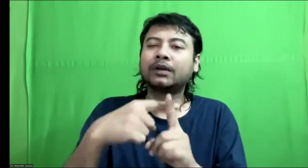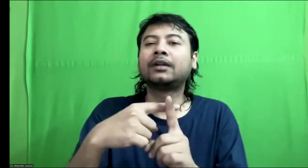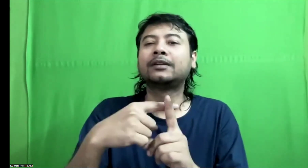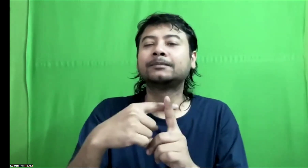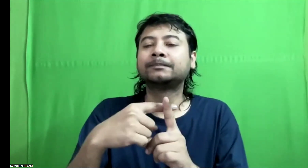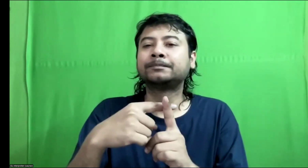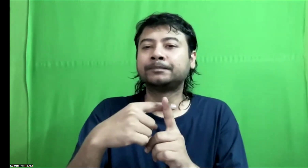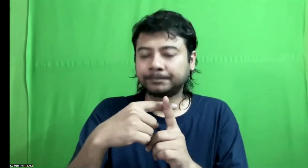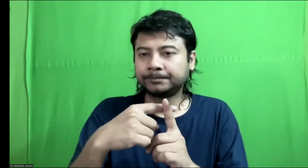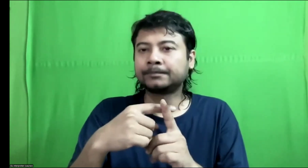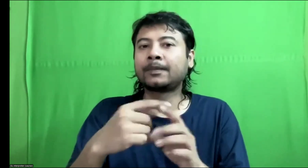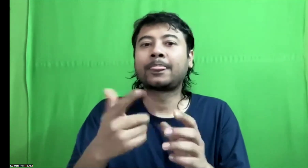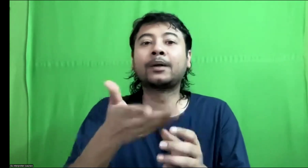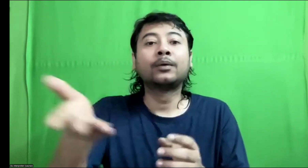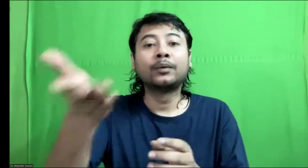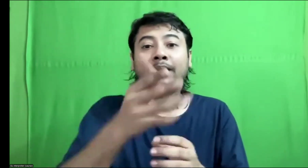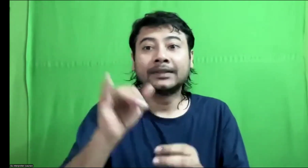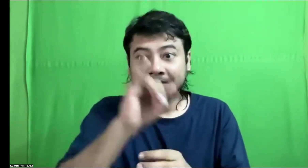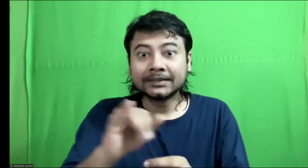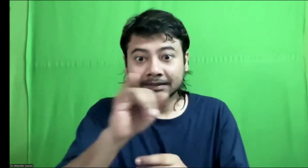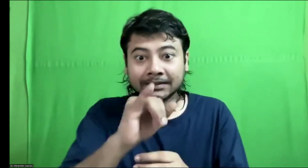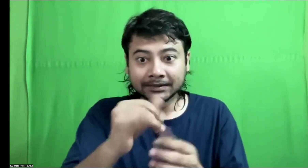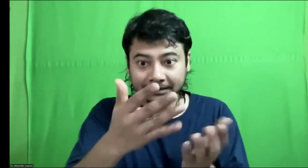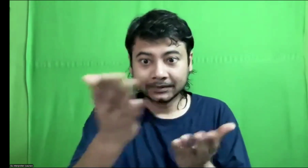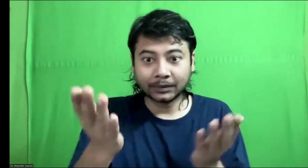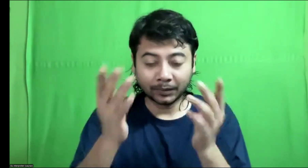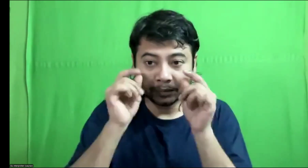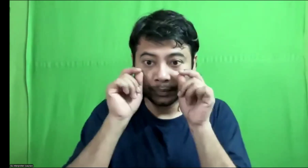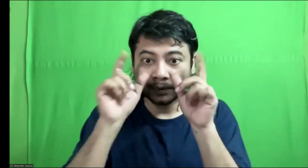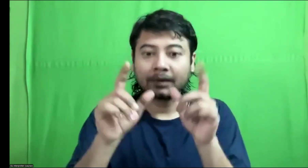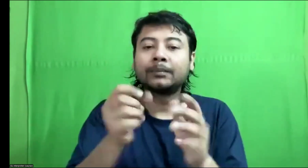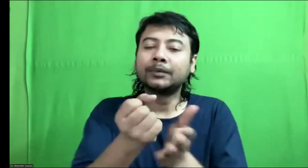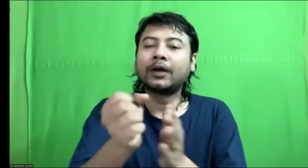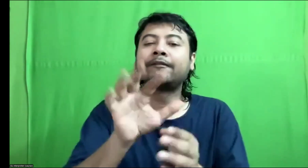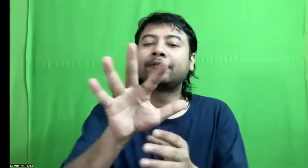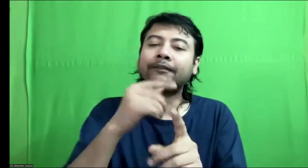try to get up little early than what you usually do in the rest of the year.